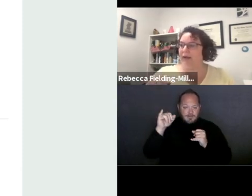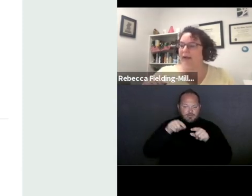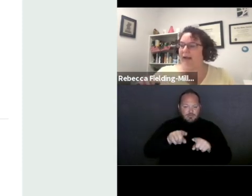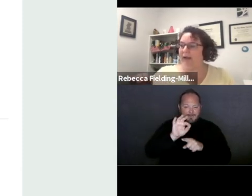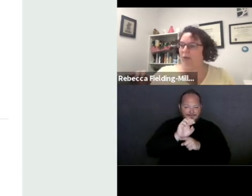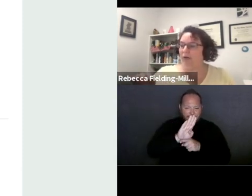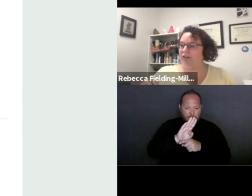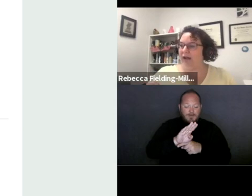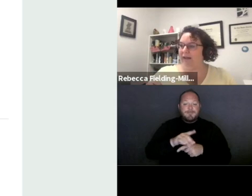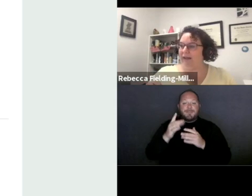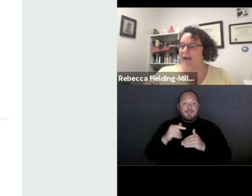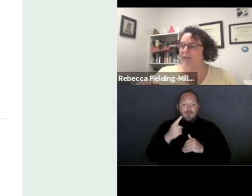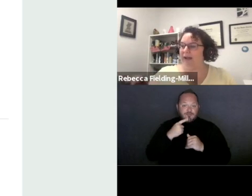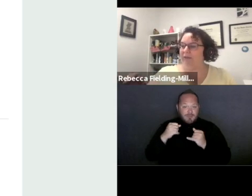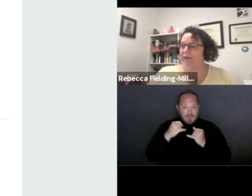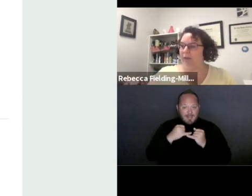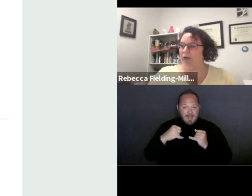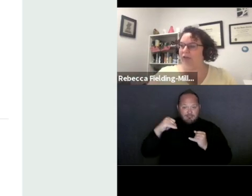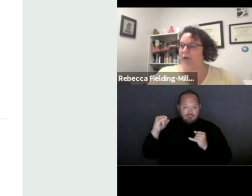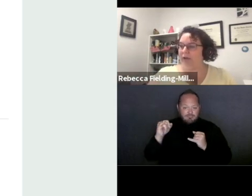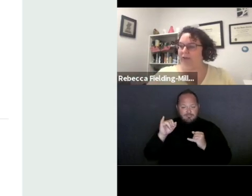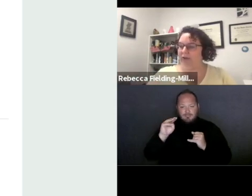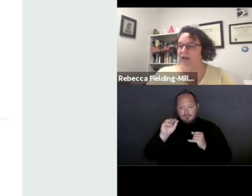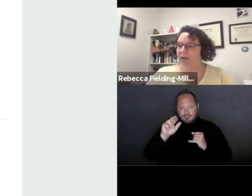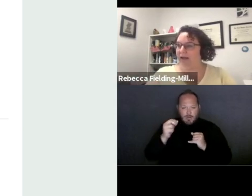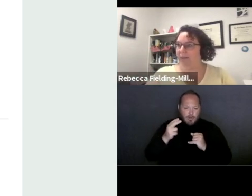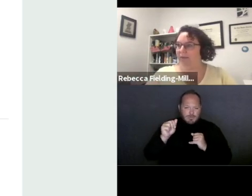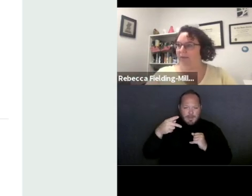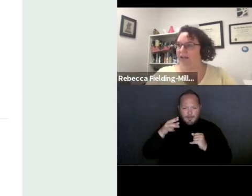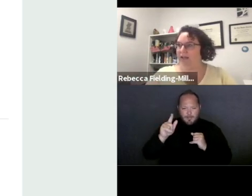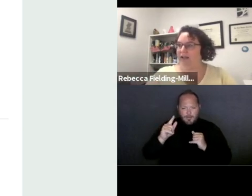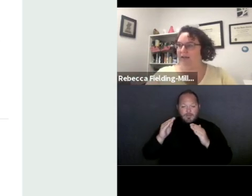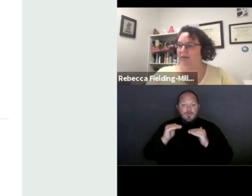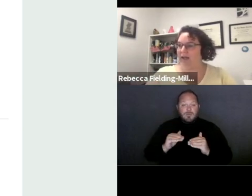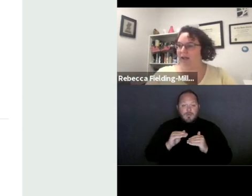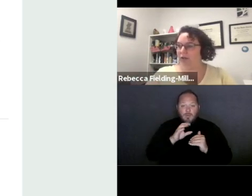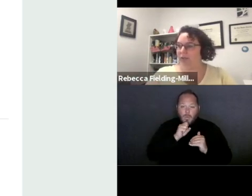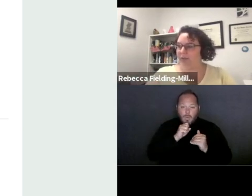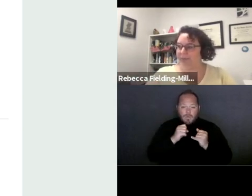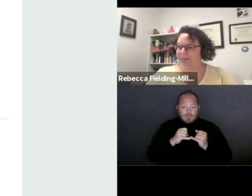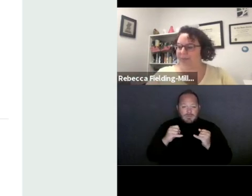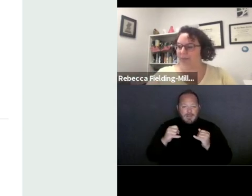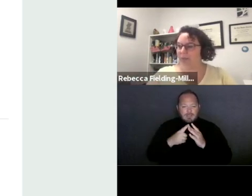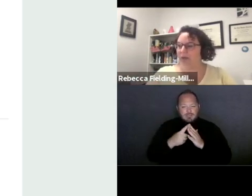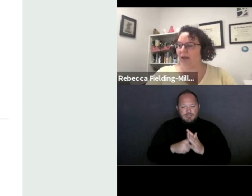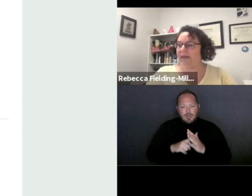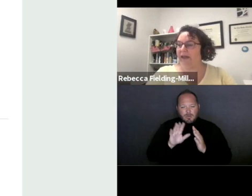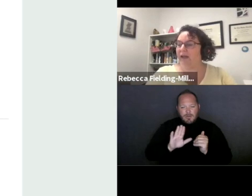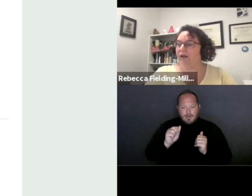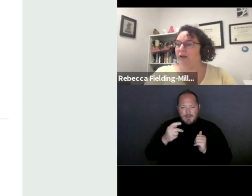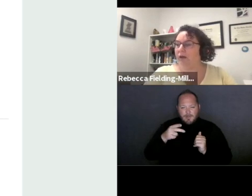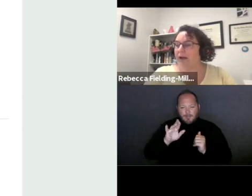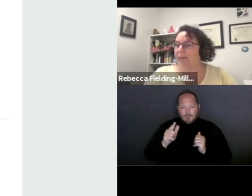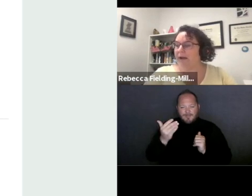April, and an orange line that kind of climbs a little more slowly starting around April 15th, and that's different age groups. And